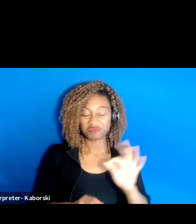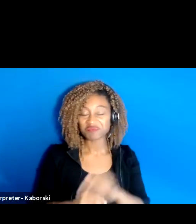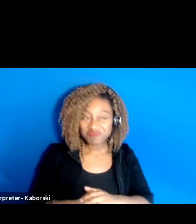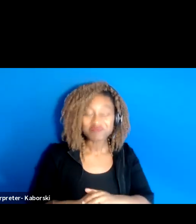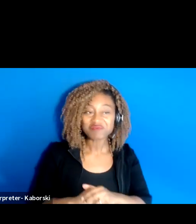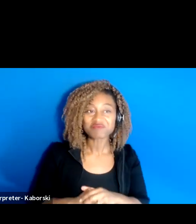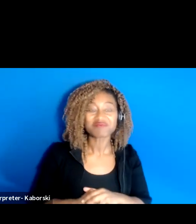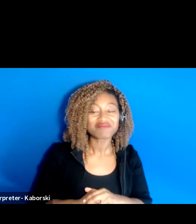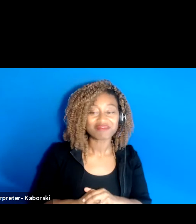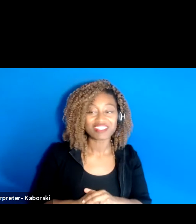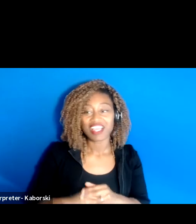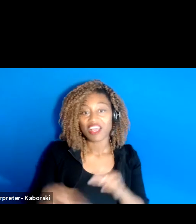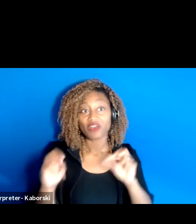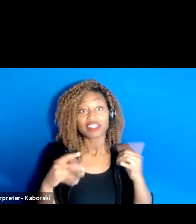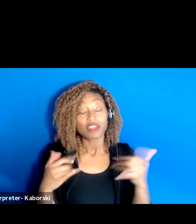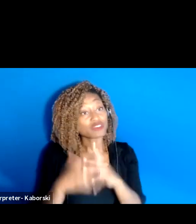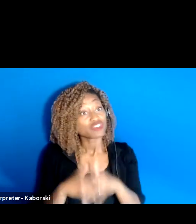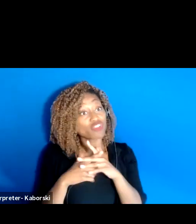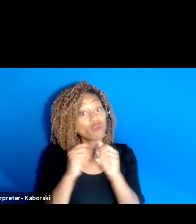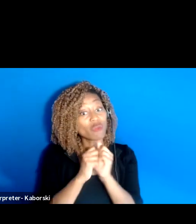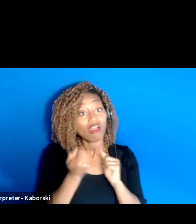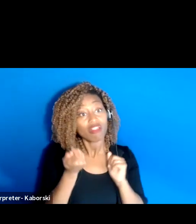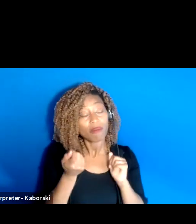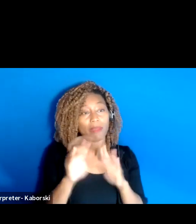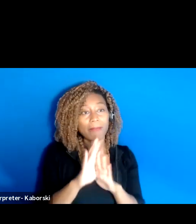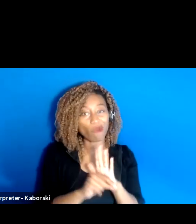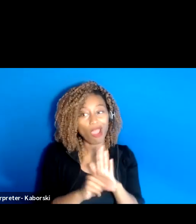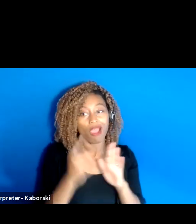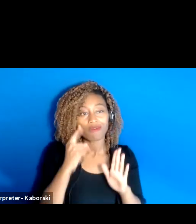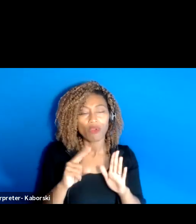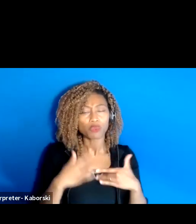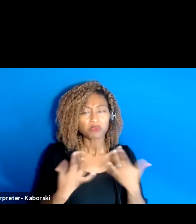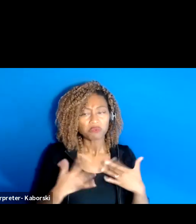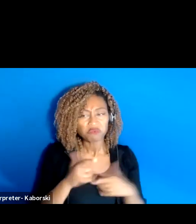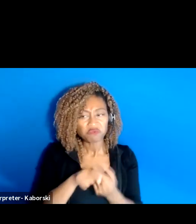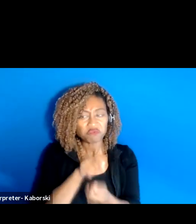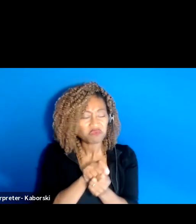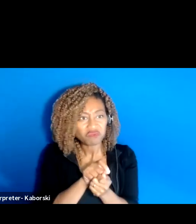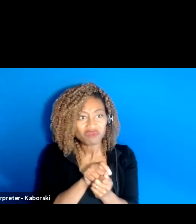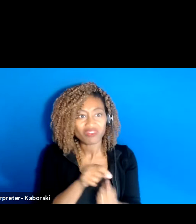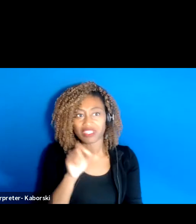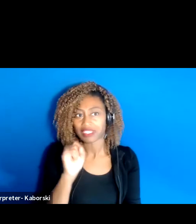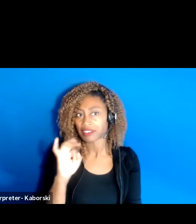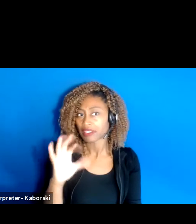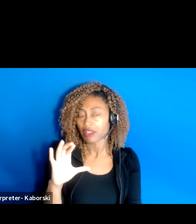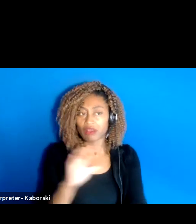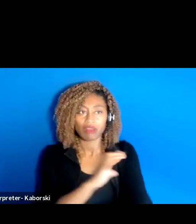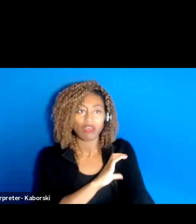So we'll start off with a little bit of the background of what exactly is a silk